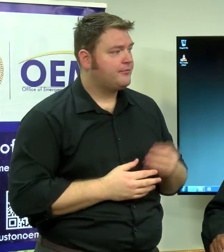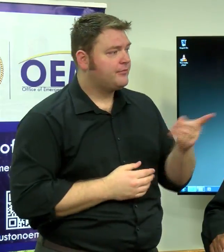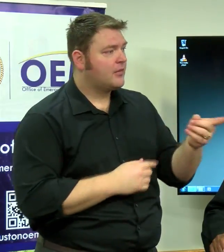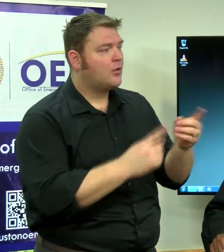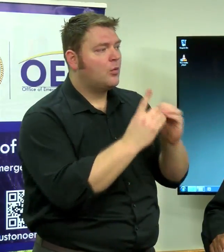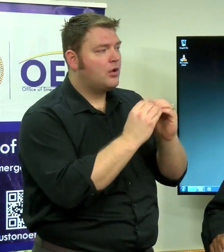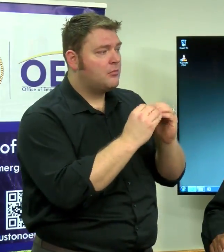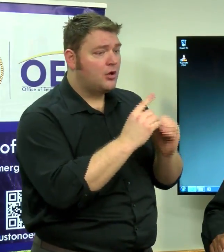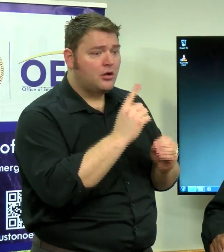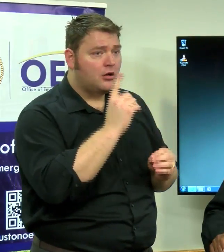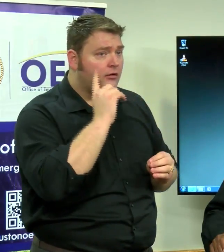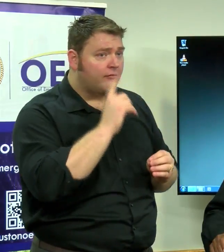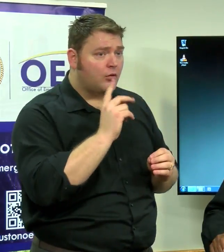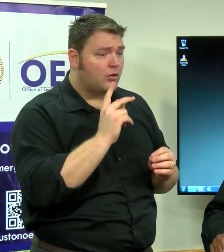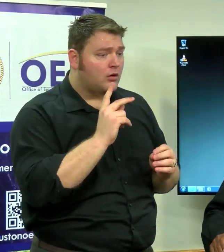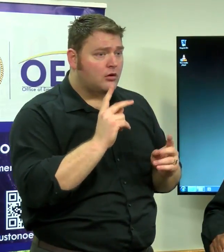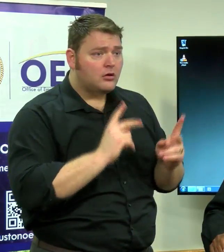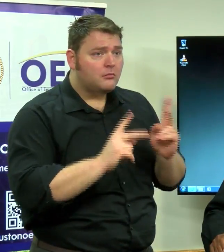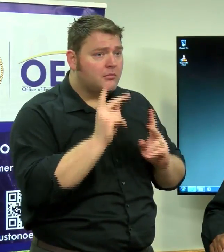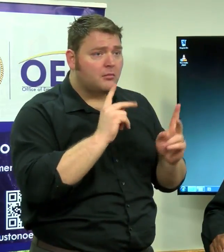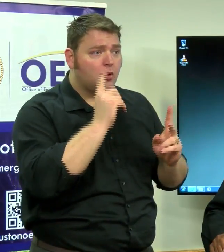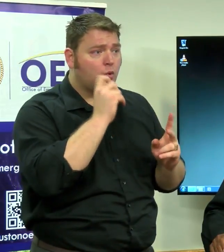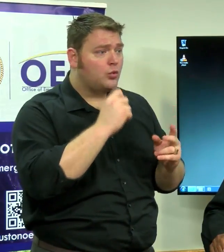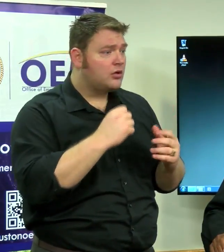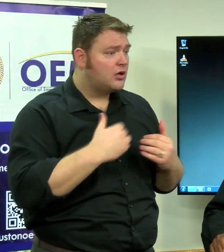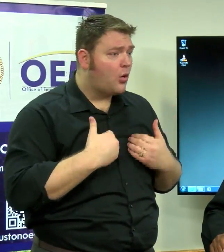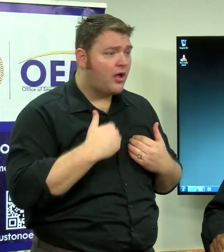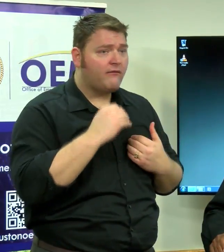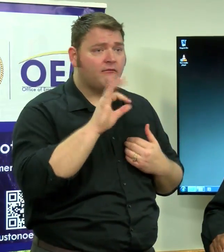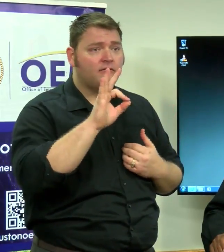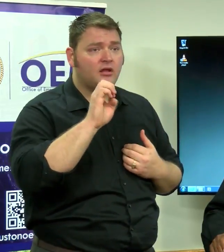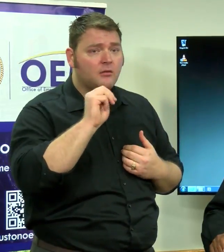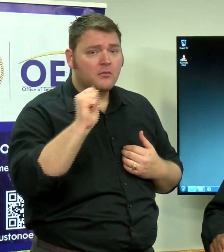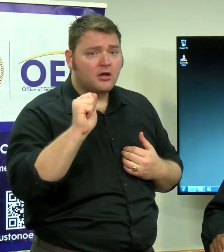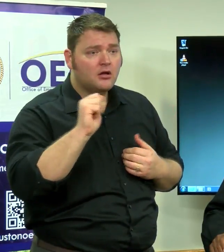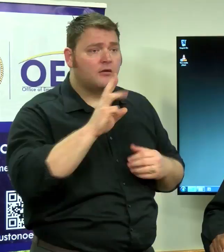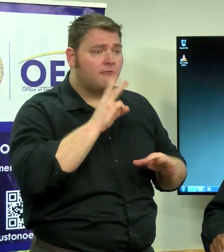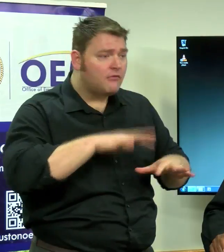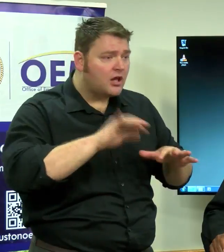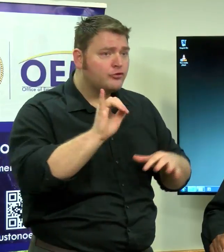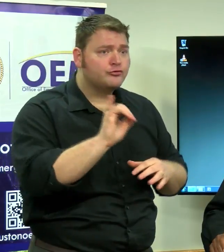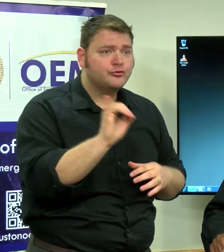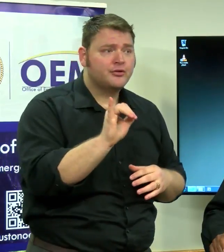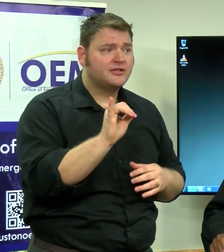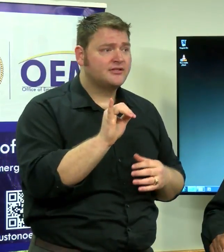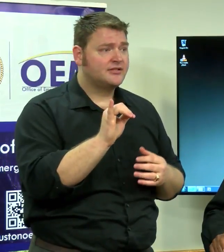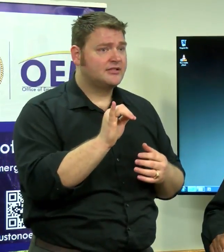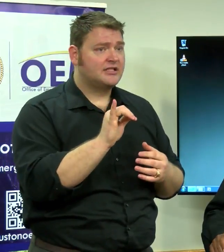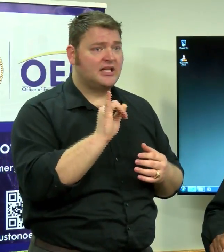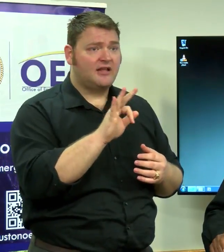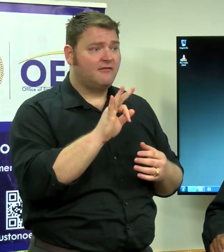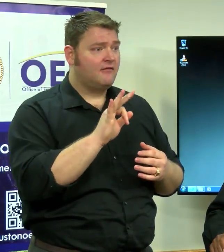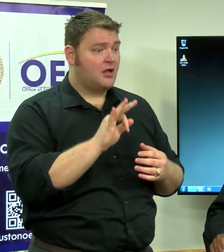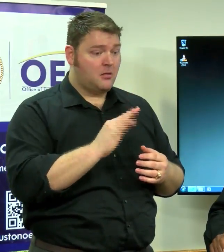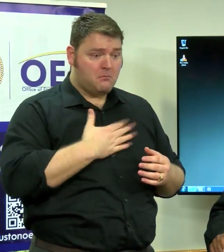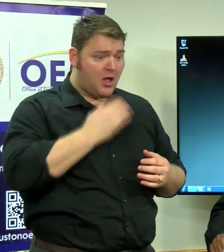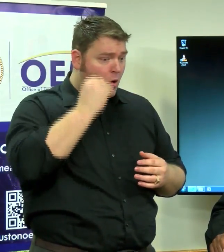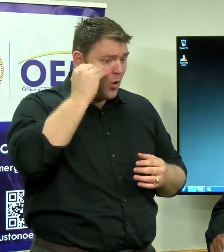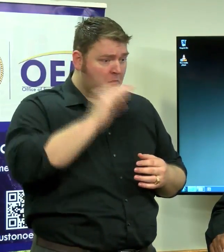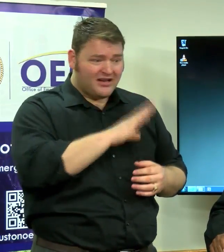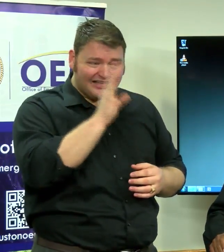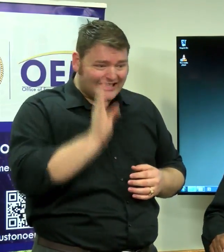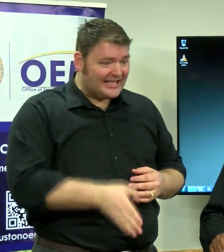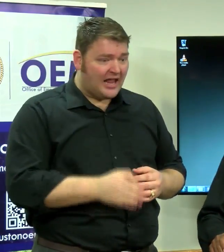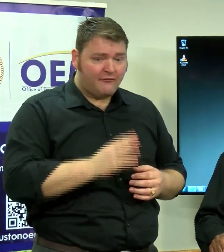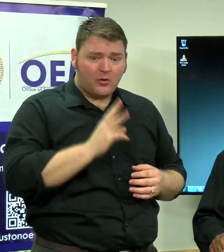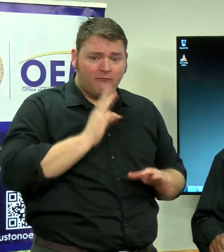designated floodplain and they may not have FEMA insurance and things, is there any help for those people? That's where these relief funds